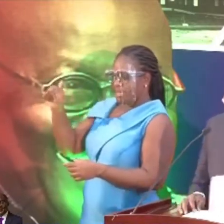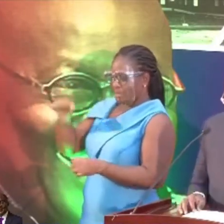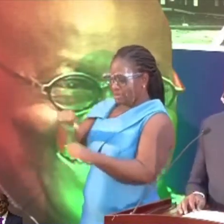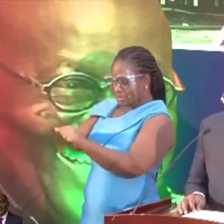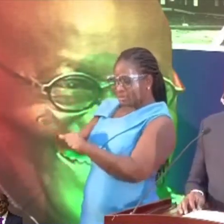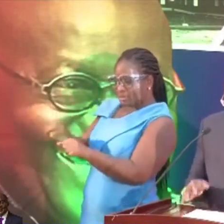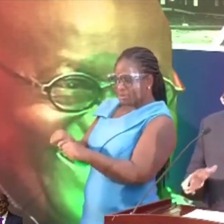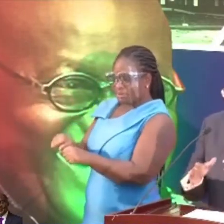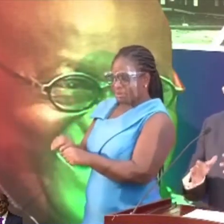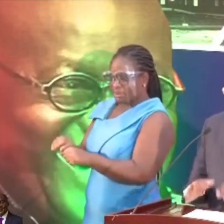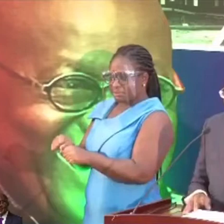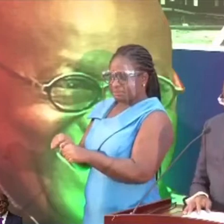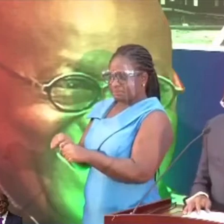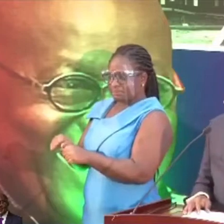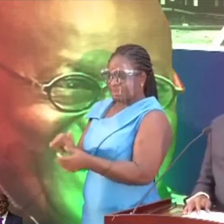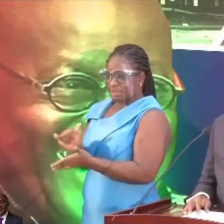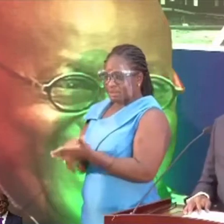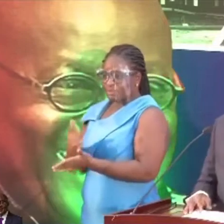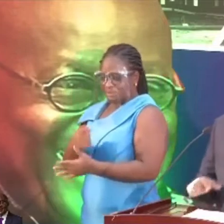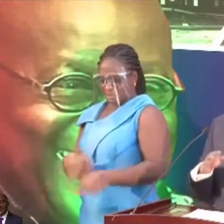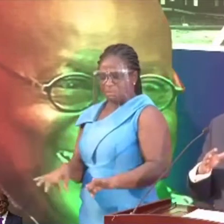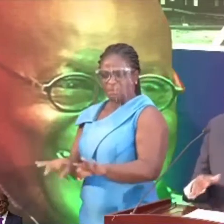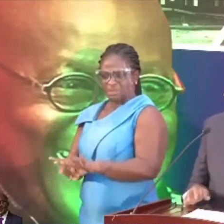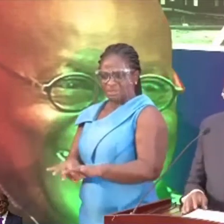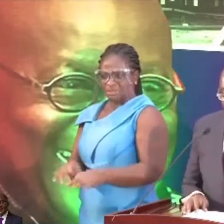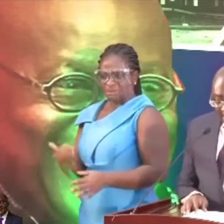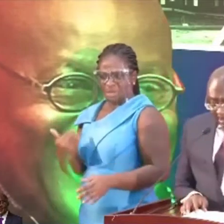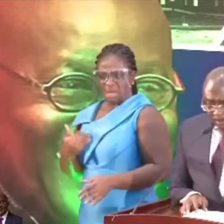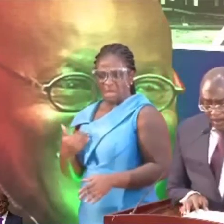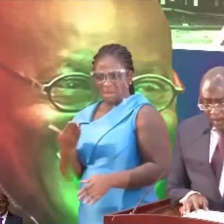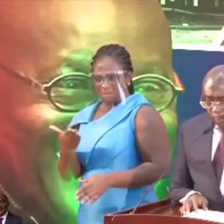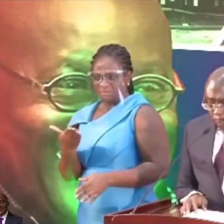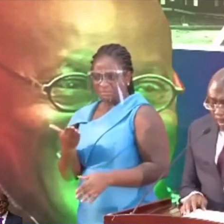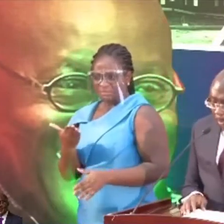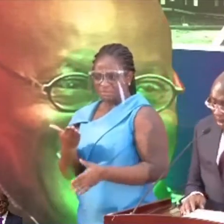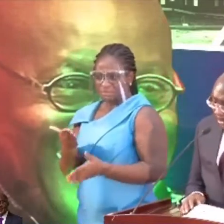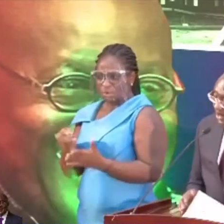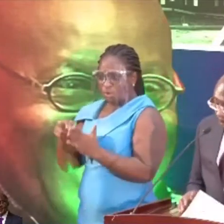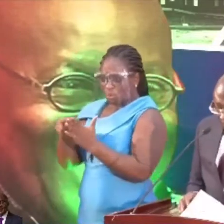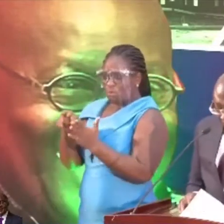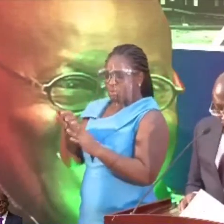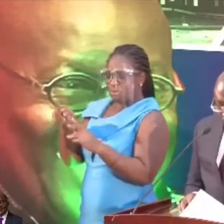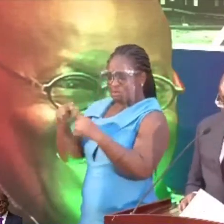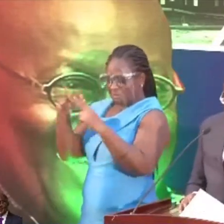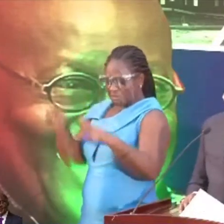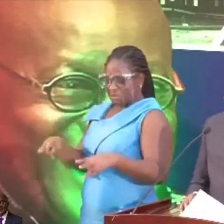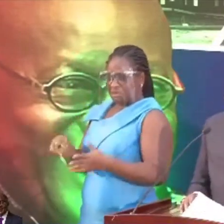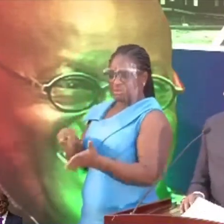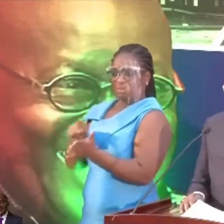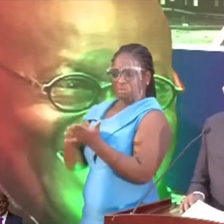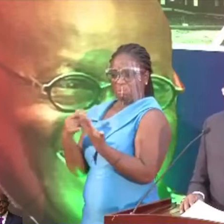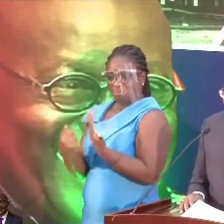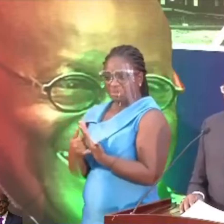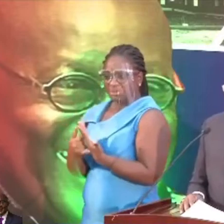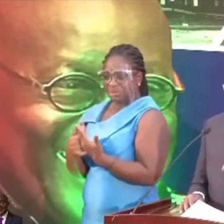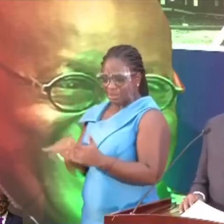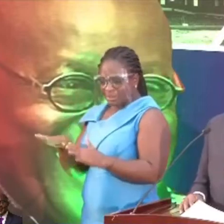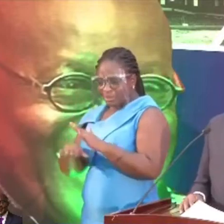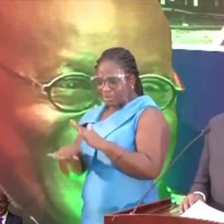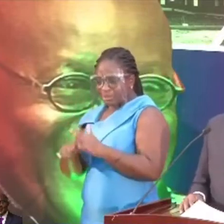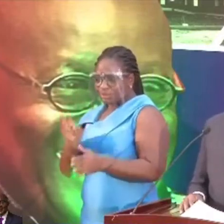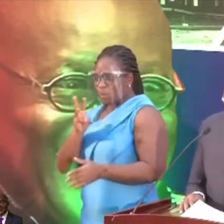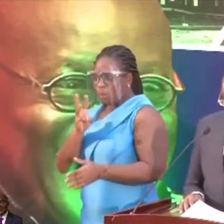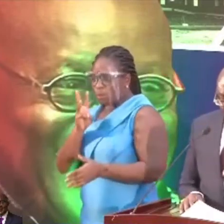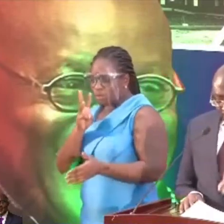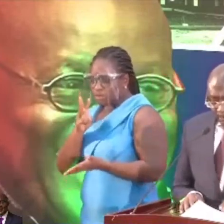environments. And this is very, very important. You have the Sustainable Rural Water Supply Project. And under this Sustainable